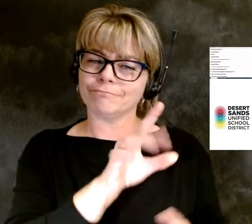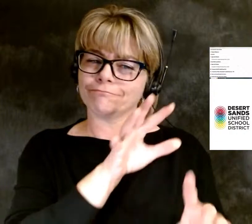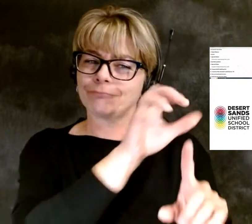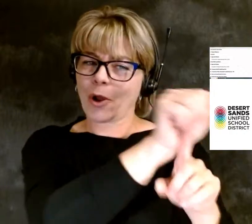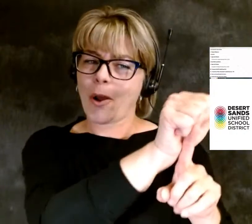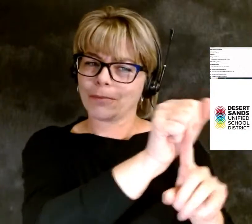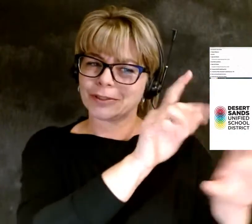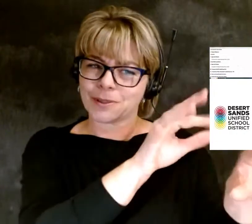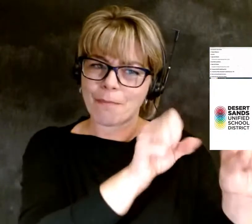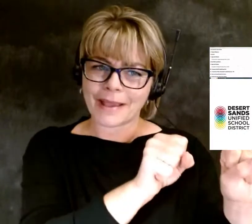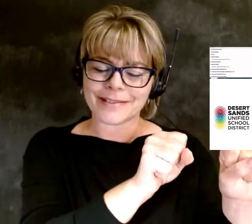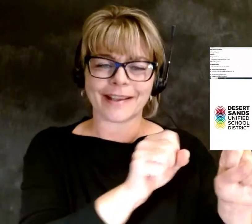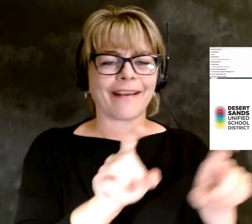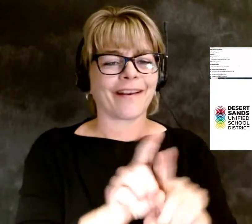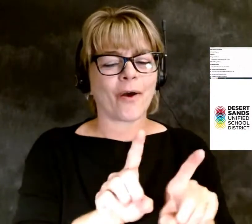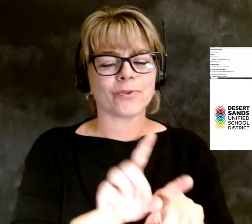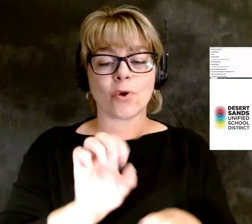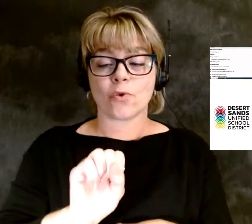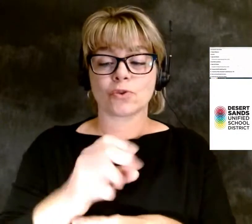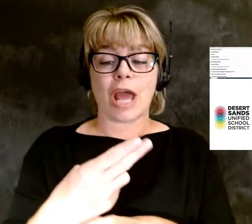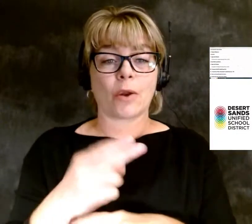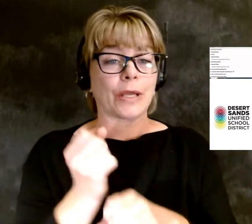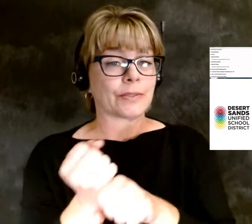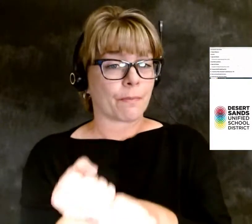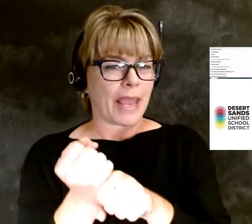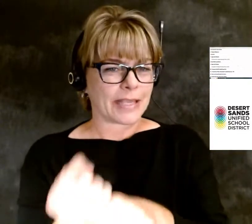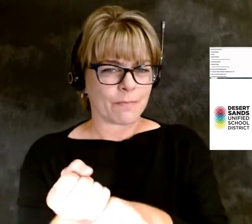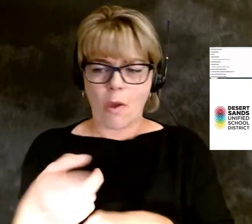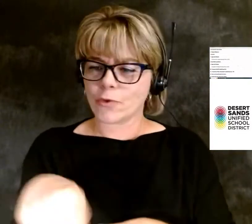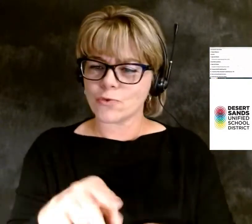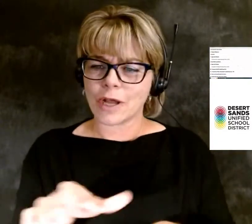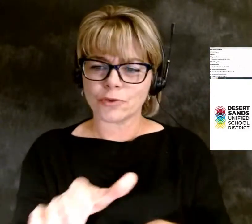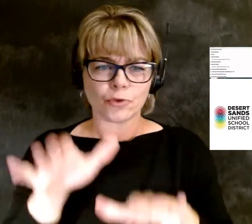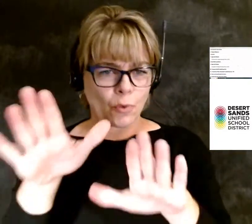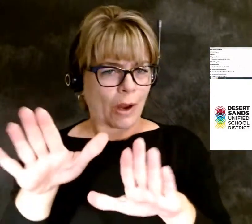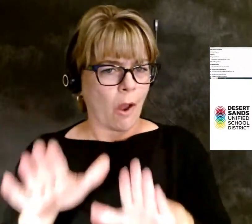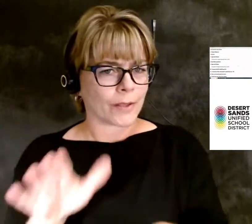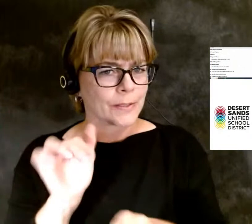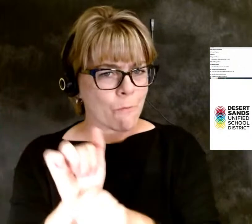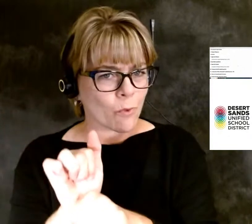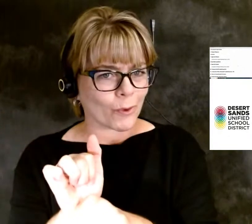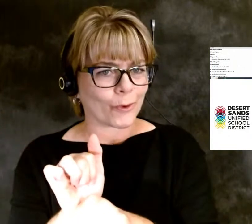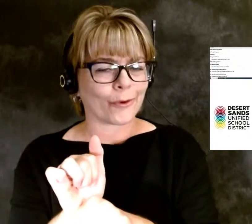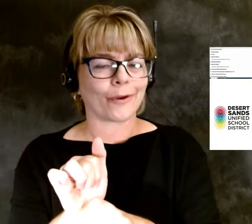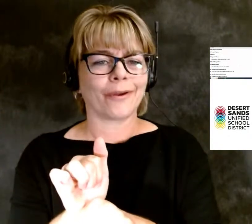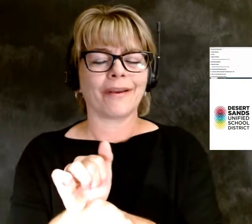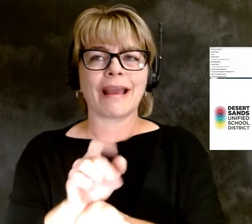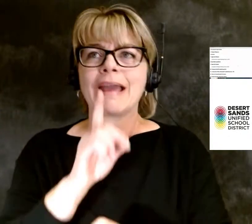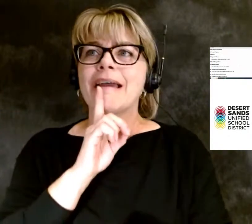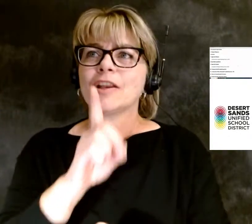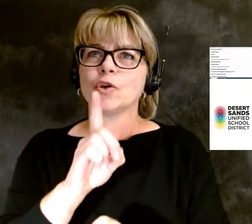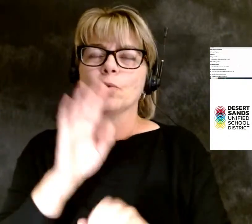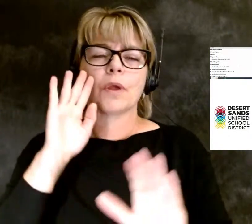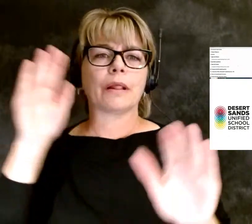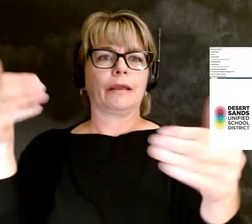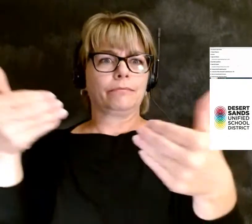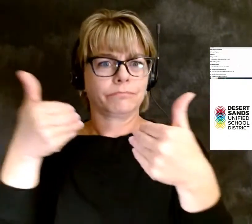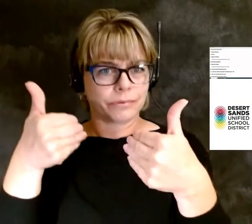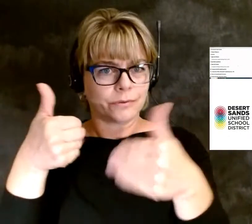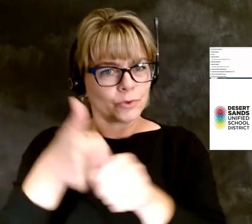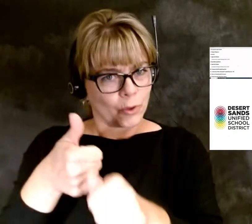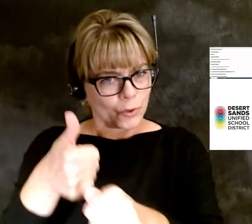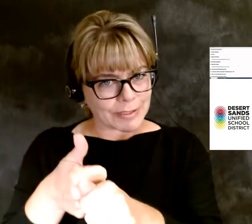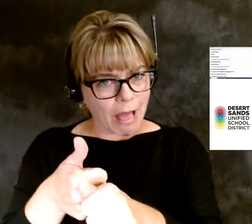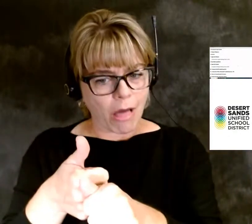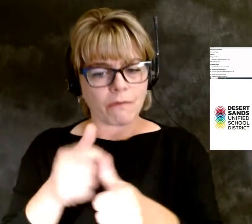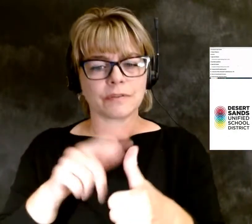guys are doing some awesome things, and you're bringing a great spotlight to not only yourselves, your school, but the district as